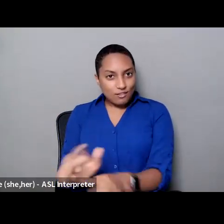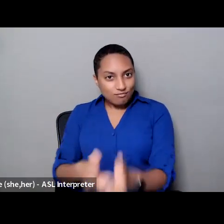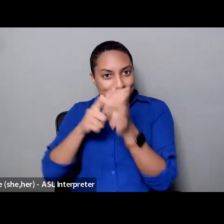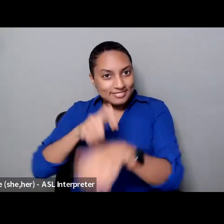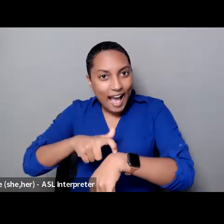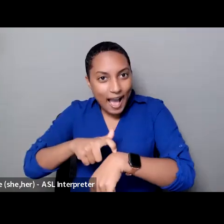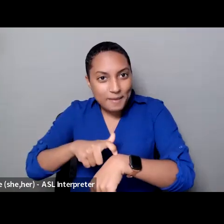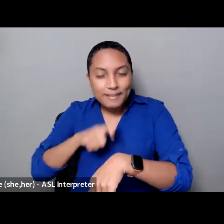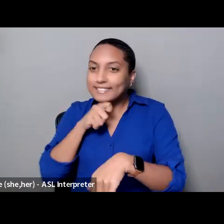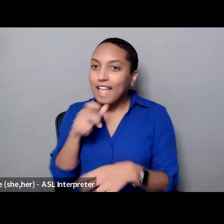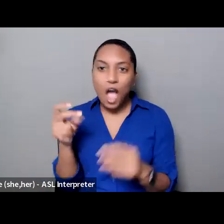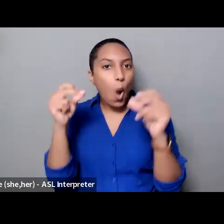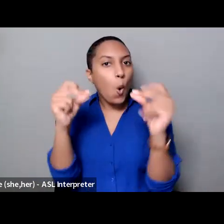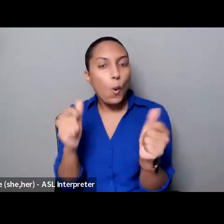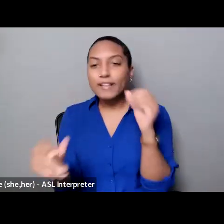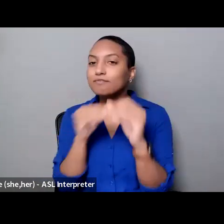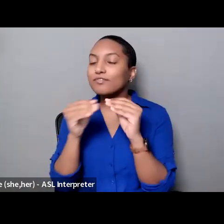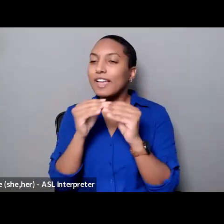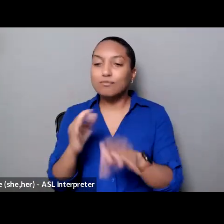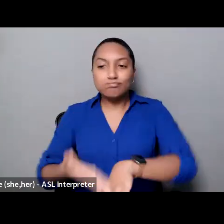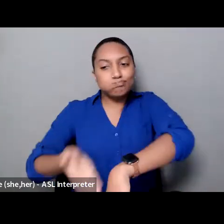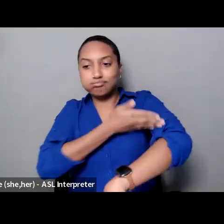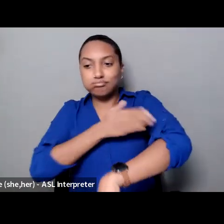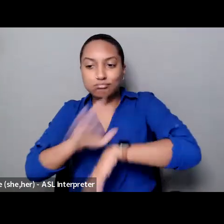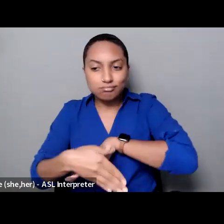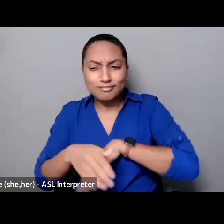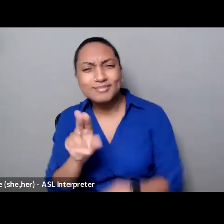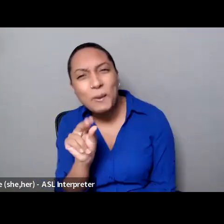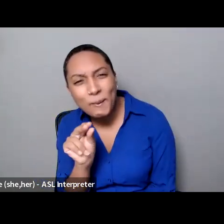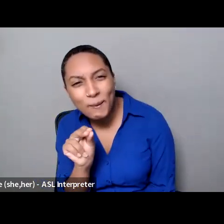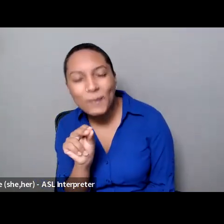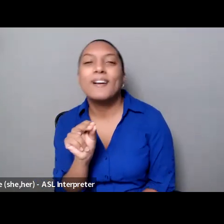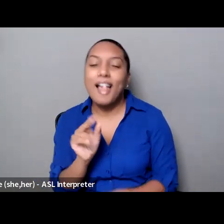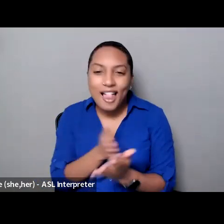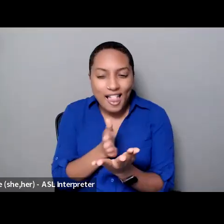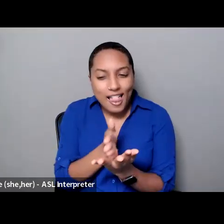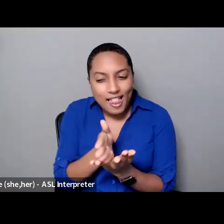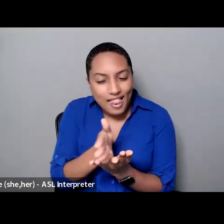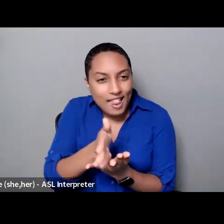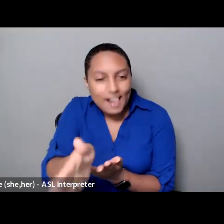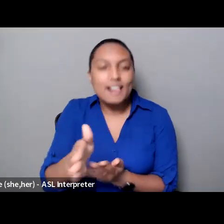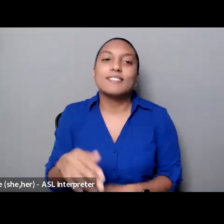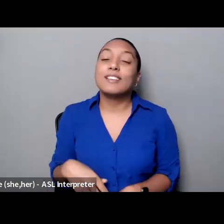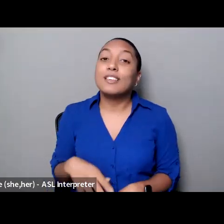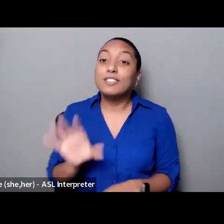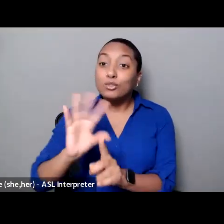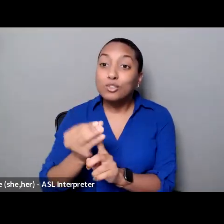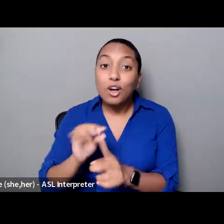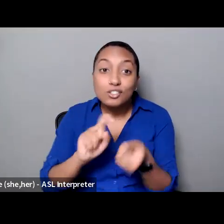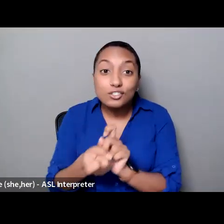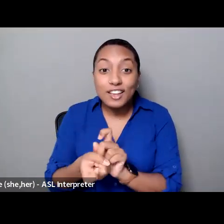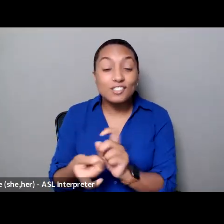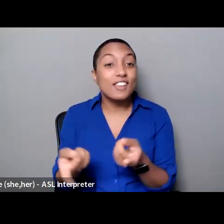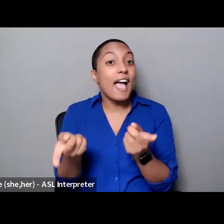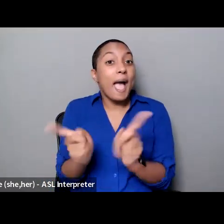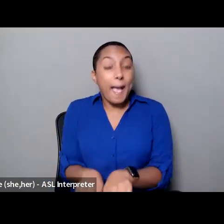a cultural change, and the culture that exists in your organization today did not happen overnight. So if you're needing to